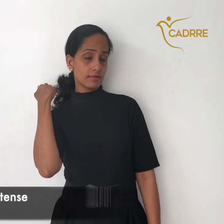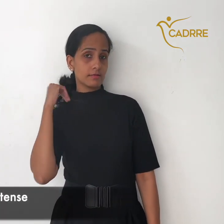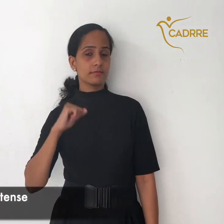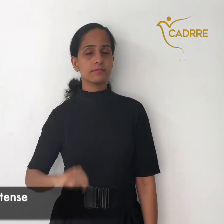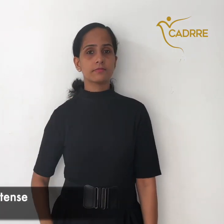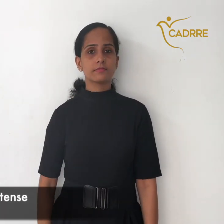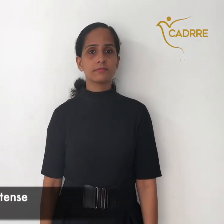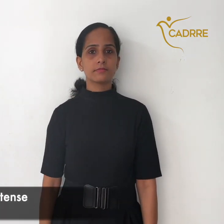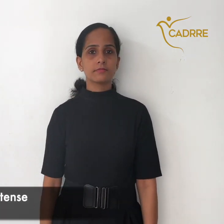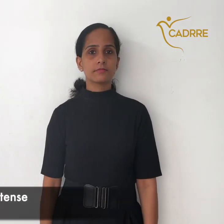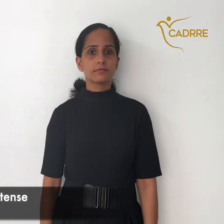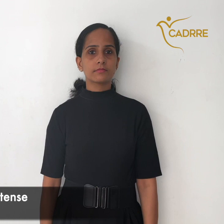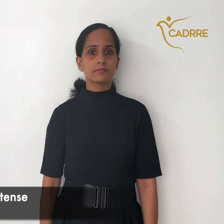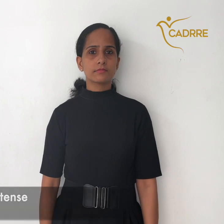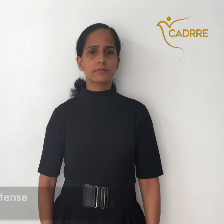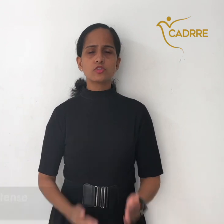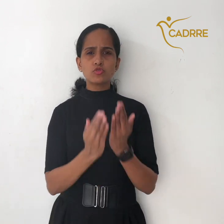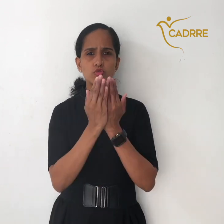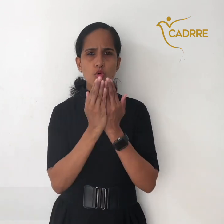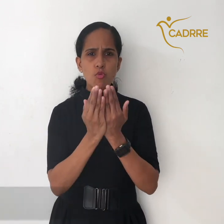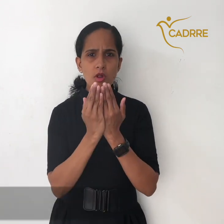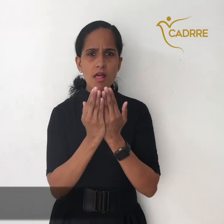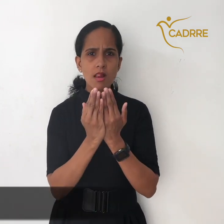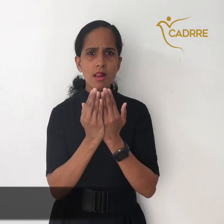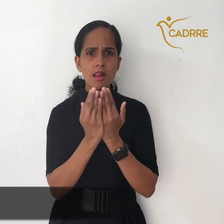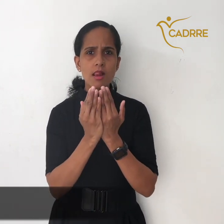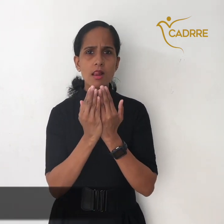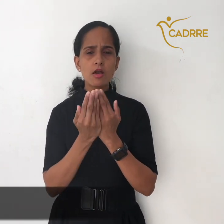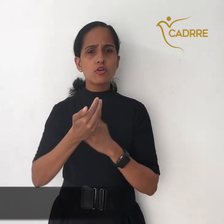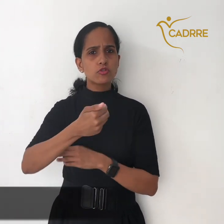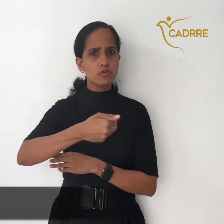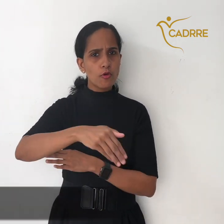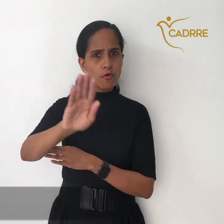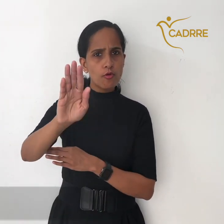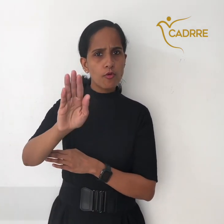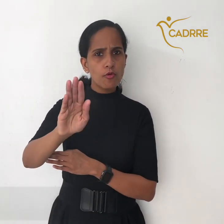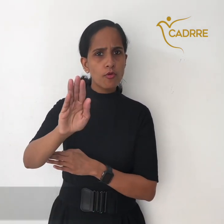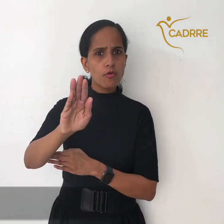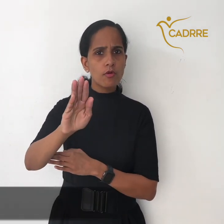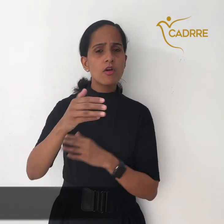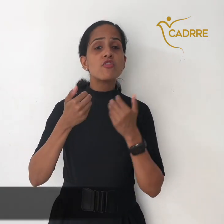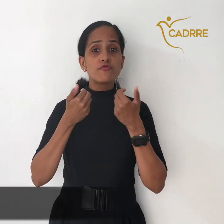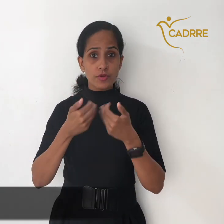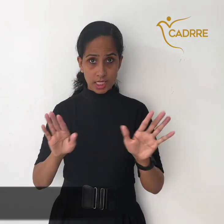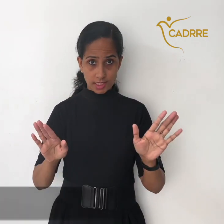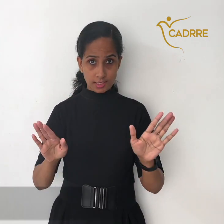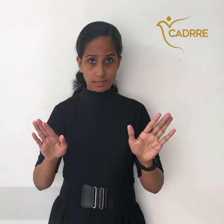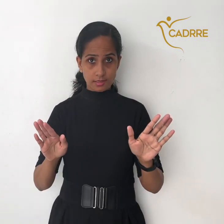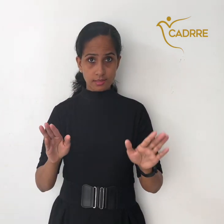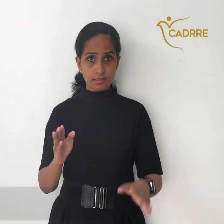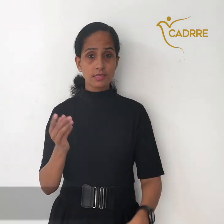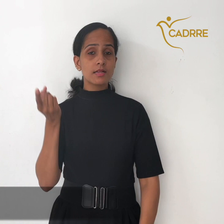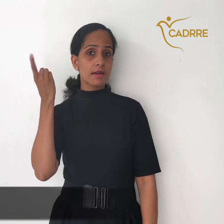Now let's look at the past tense. School, go,